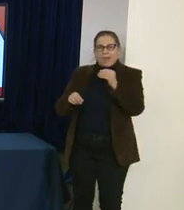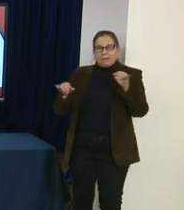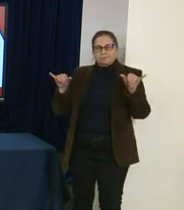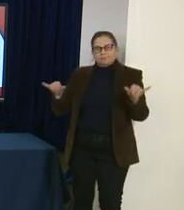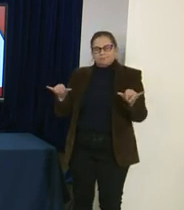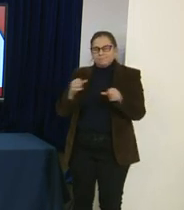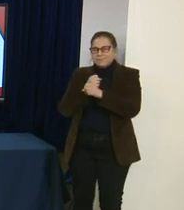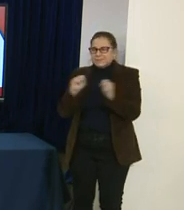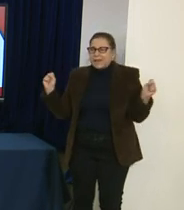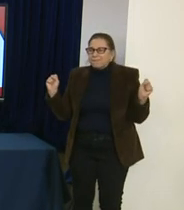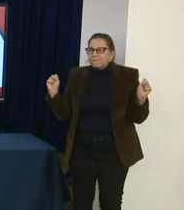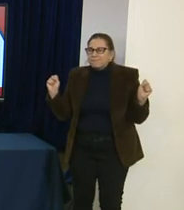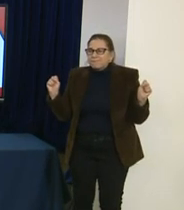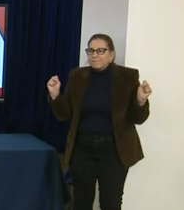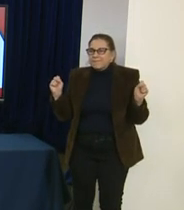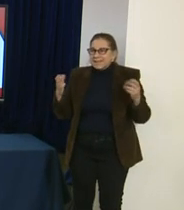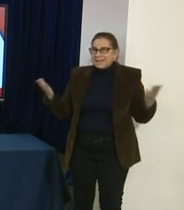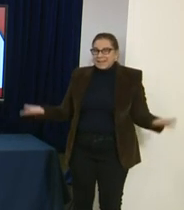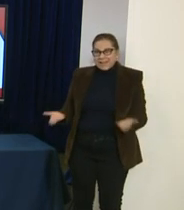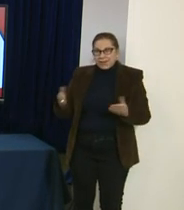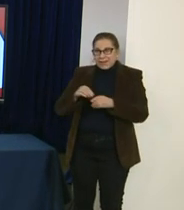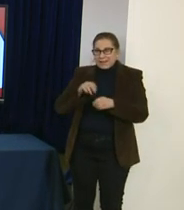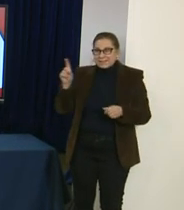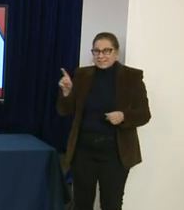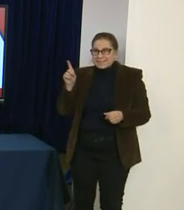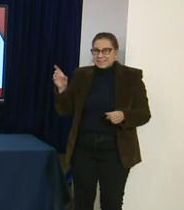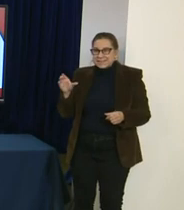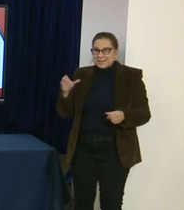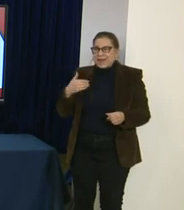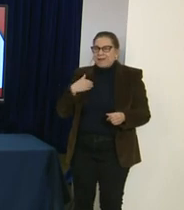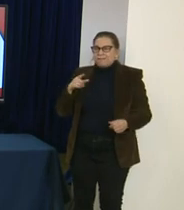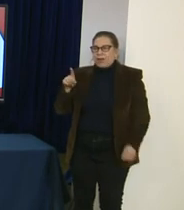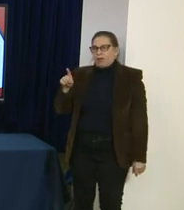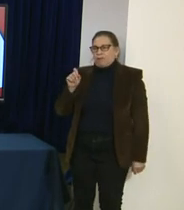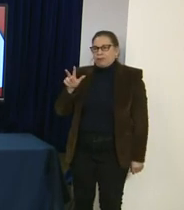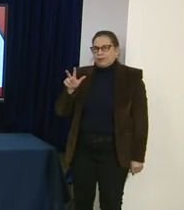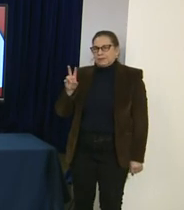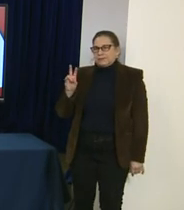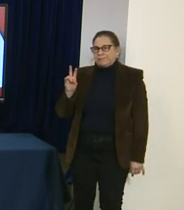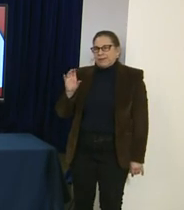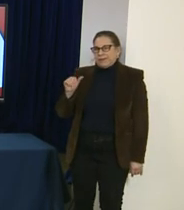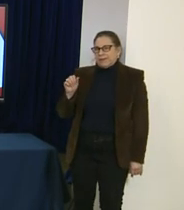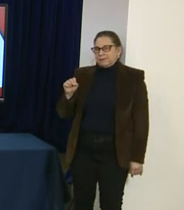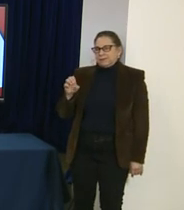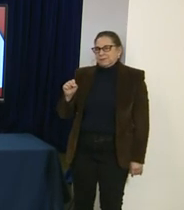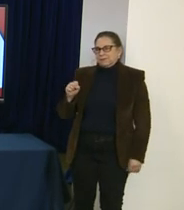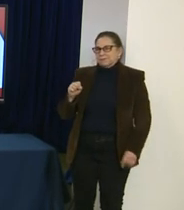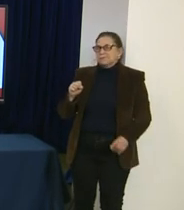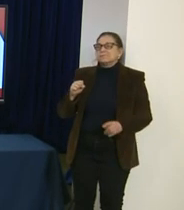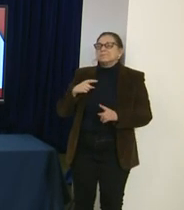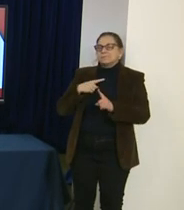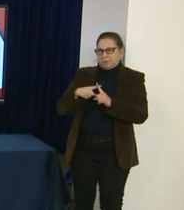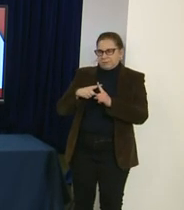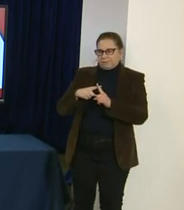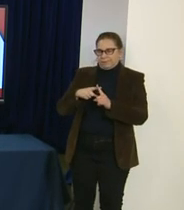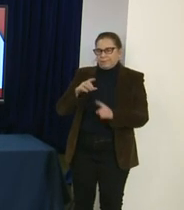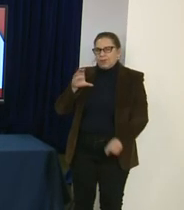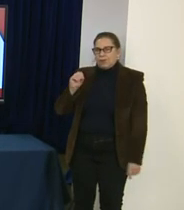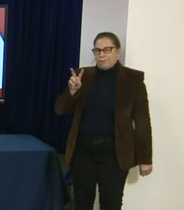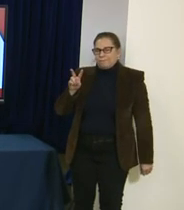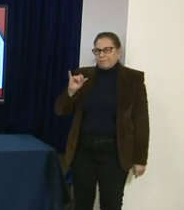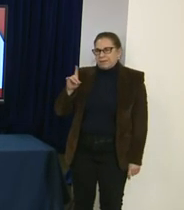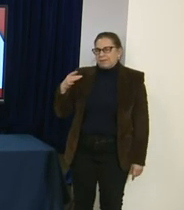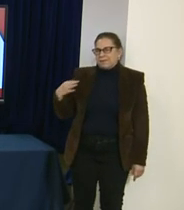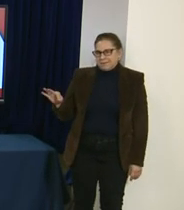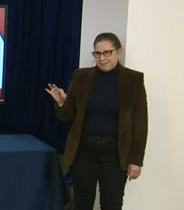have 137 cases of COVID-19 in our community. We have very porous borders with